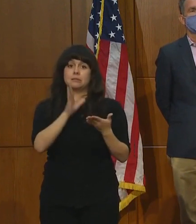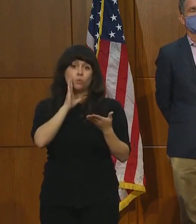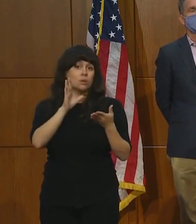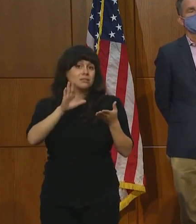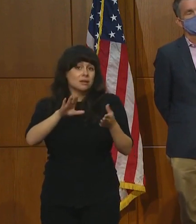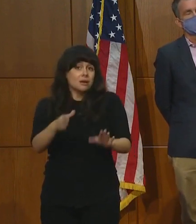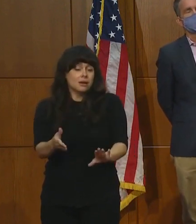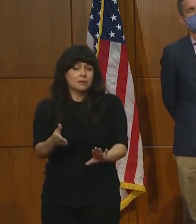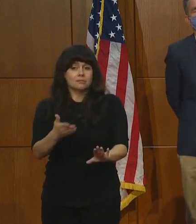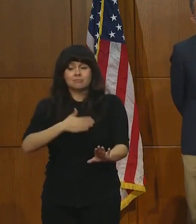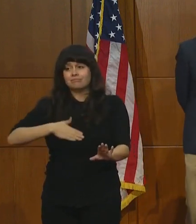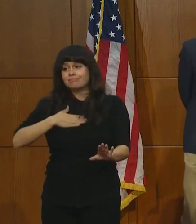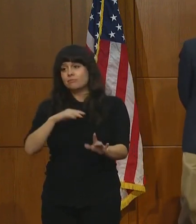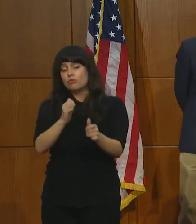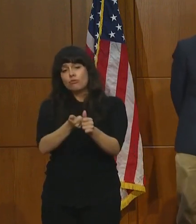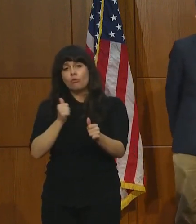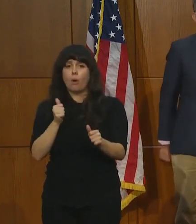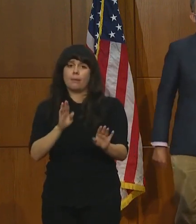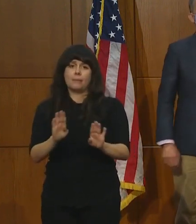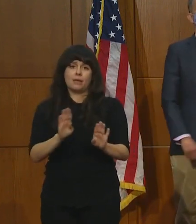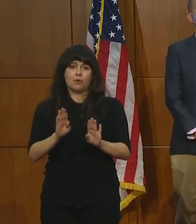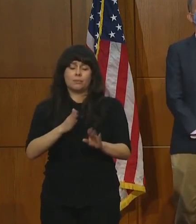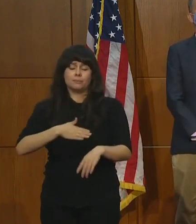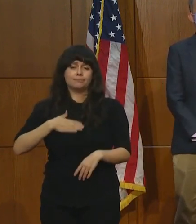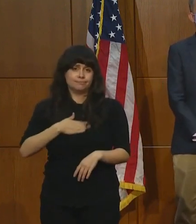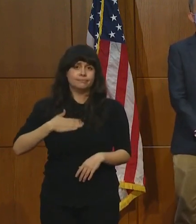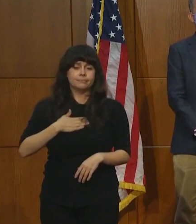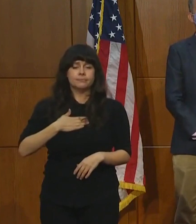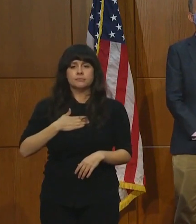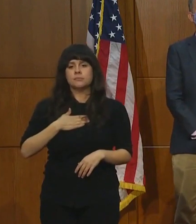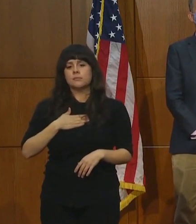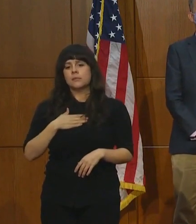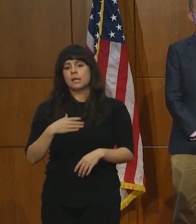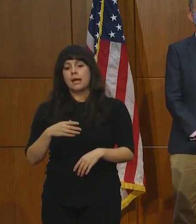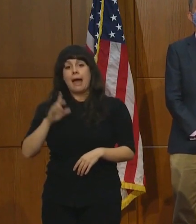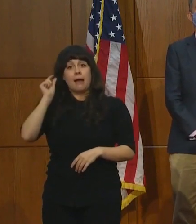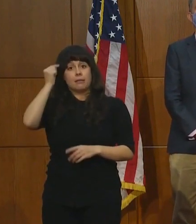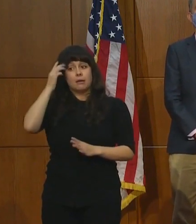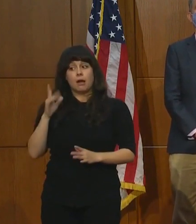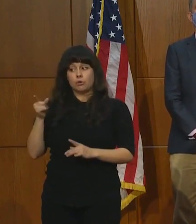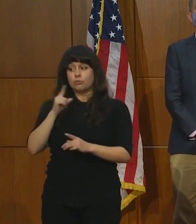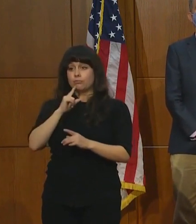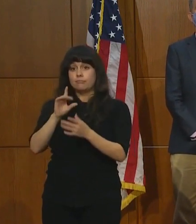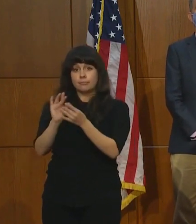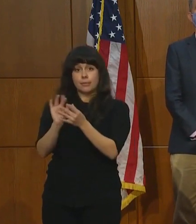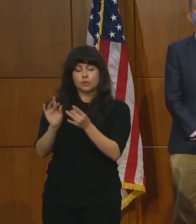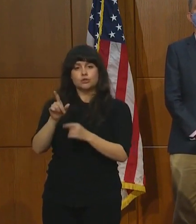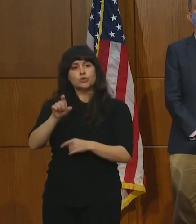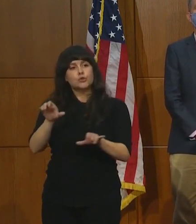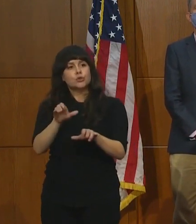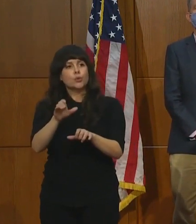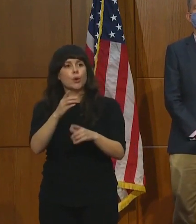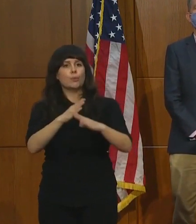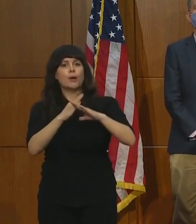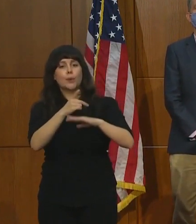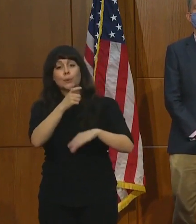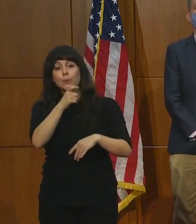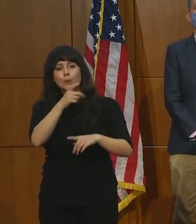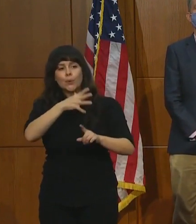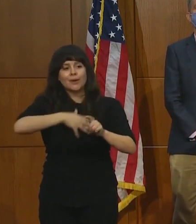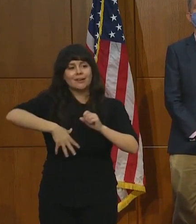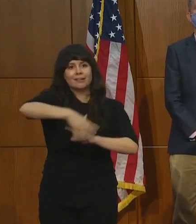you should avoid these behaviors for that reason. And as the governor said, you should also do it in order to protect the